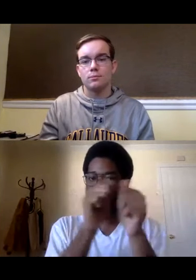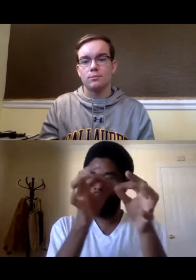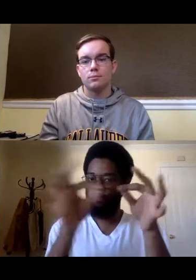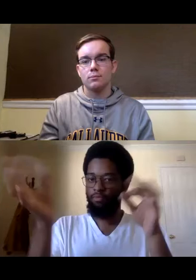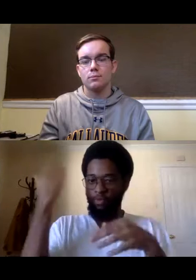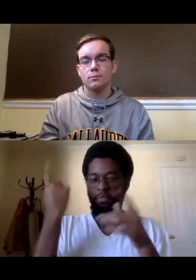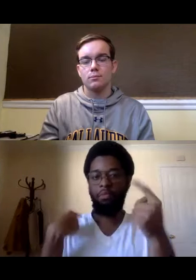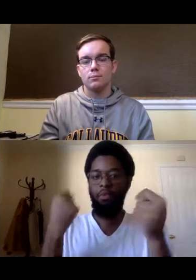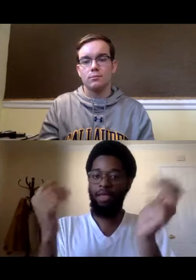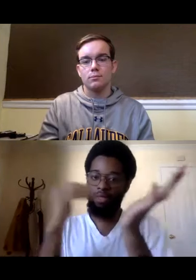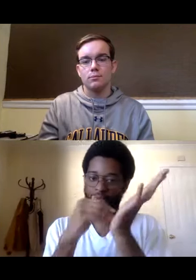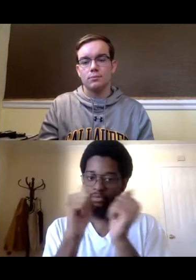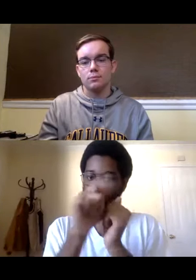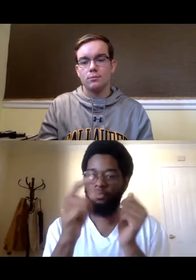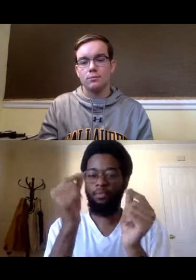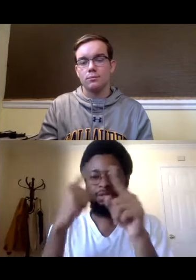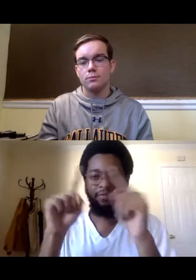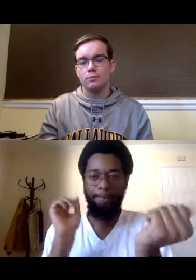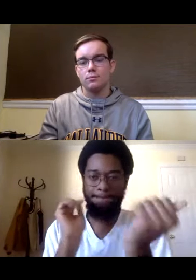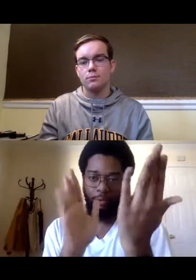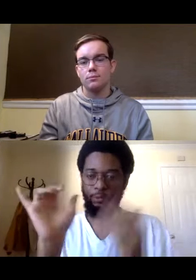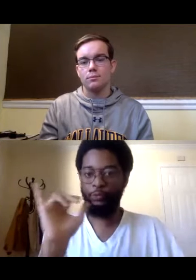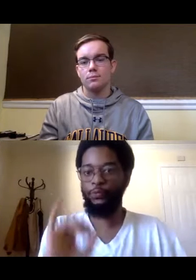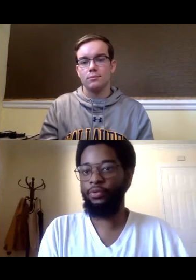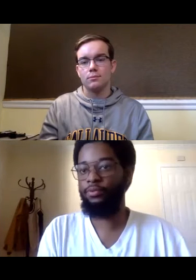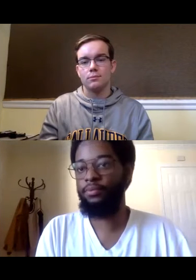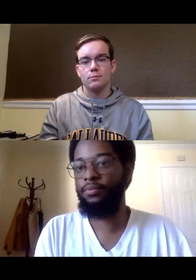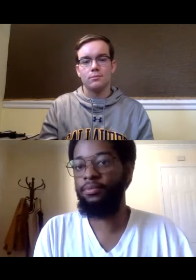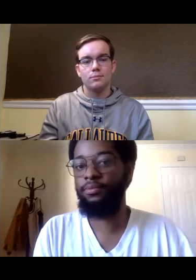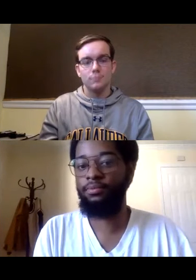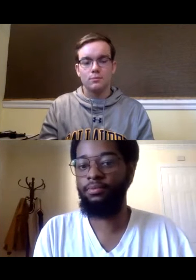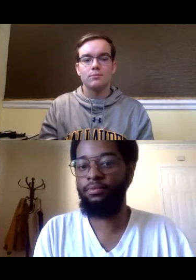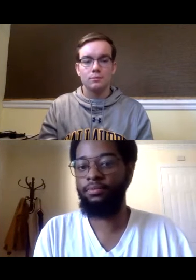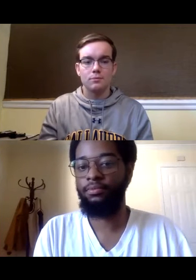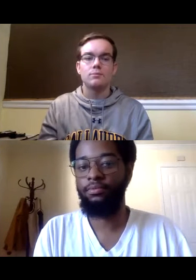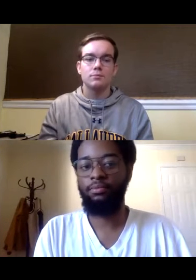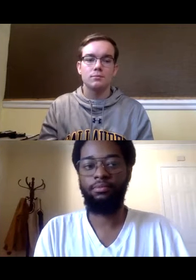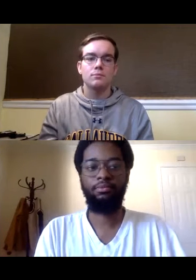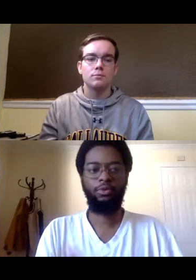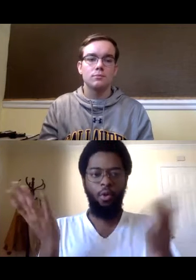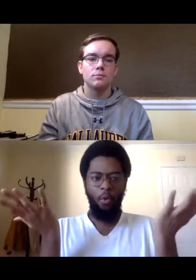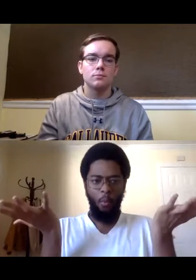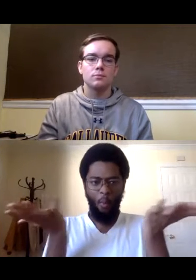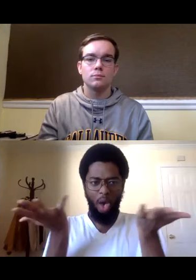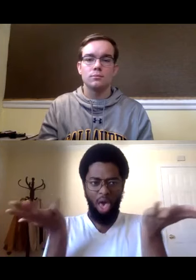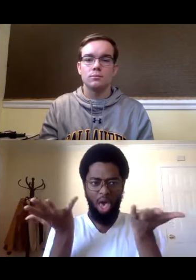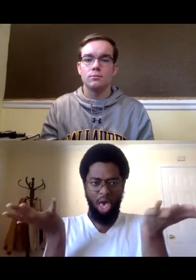So you want to sign these sentences. We've done these before. Let's try it again. Slightly different approach.